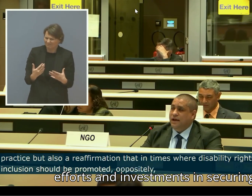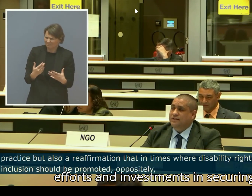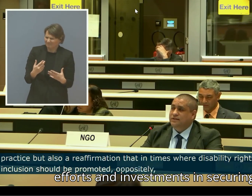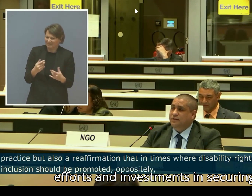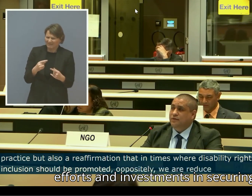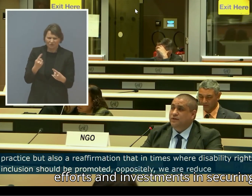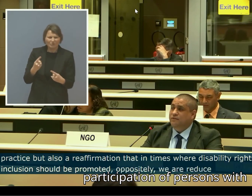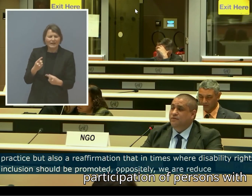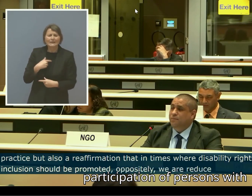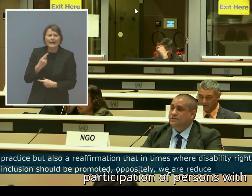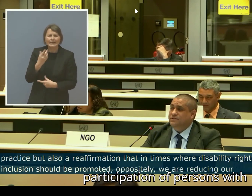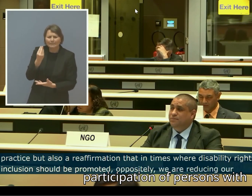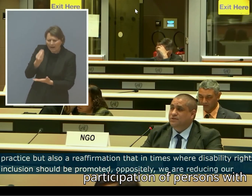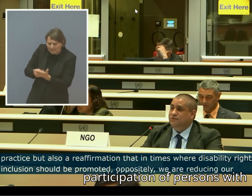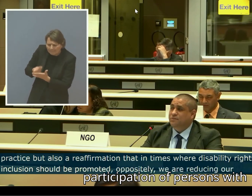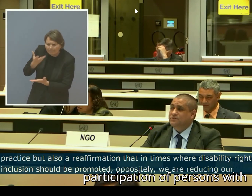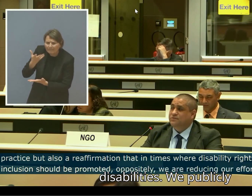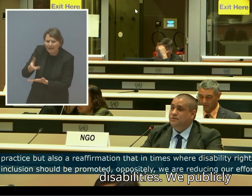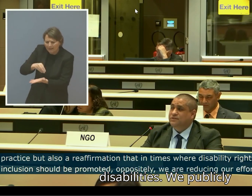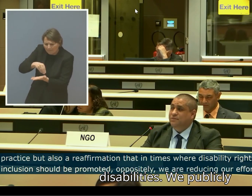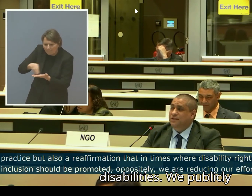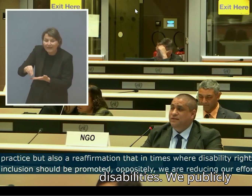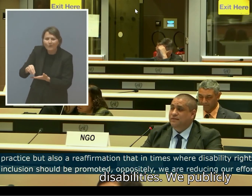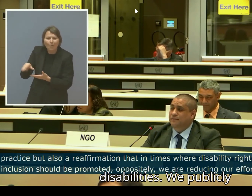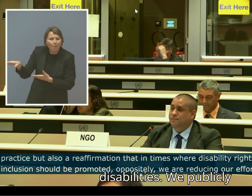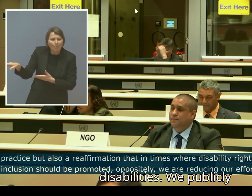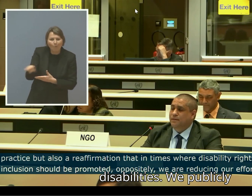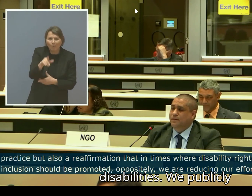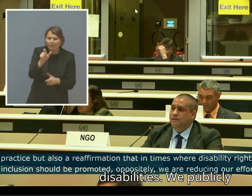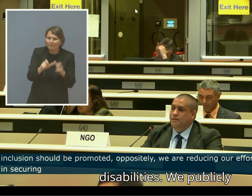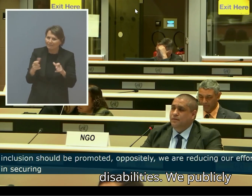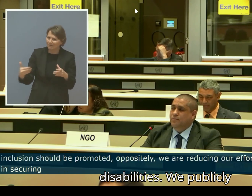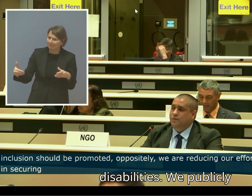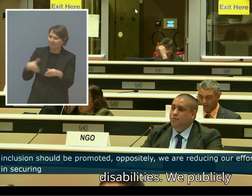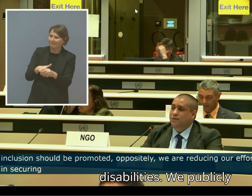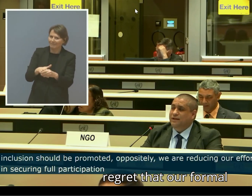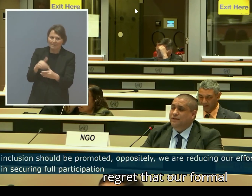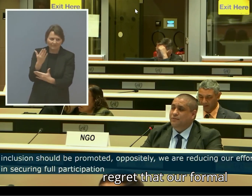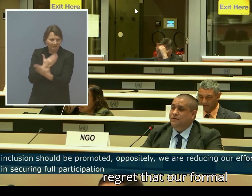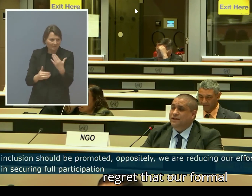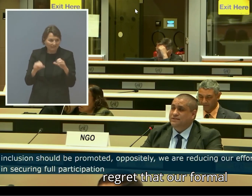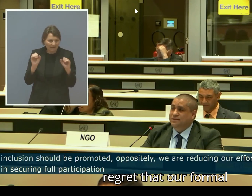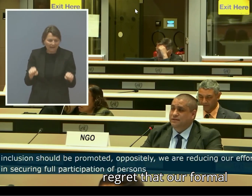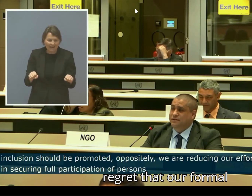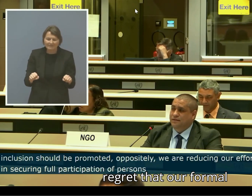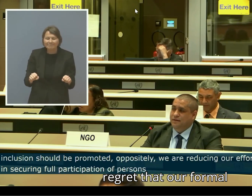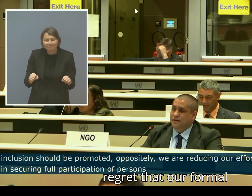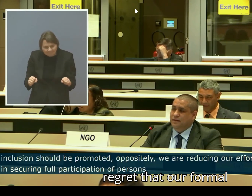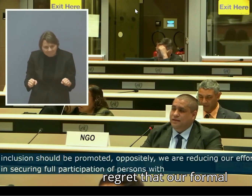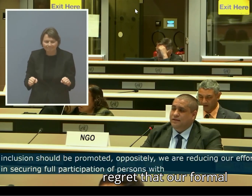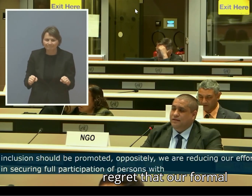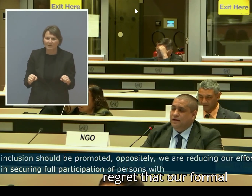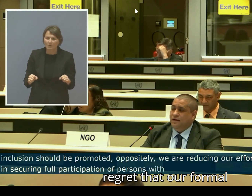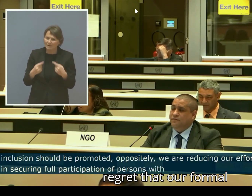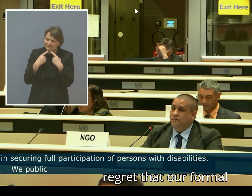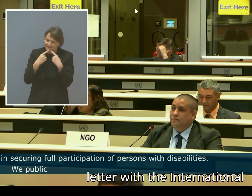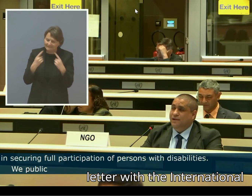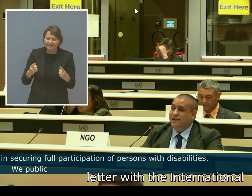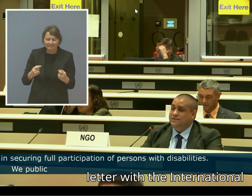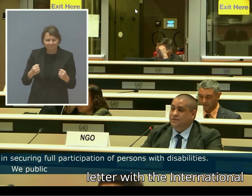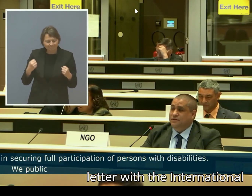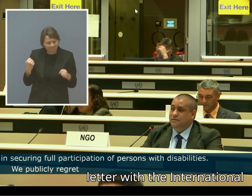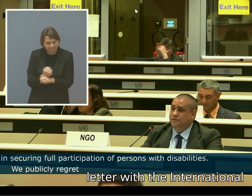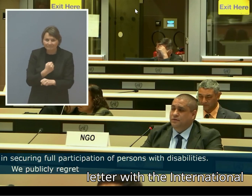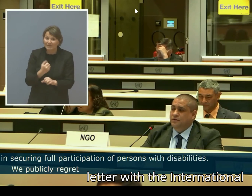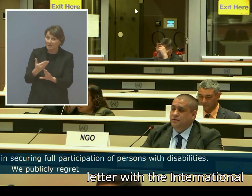in securing full participation of persons with disabilities. We publicly regret that our formal